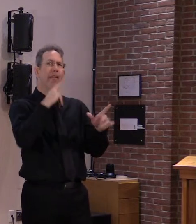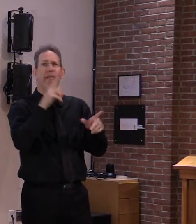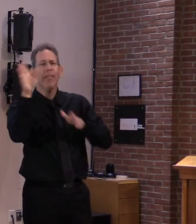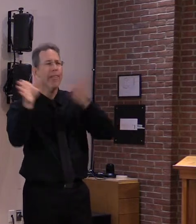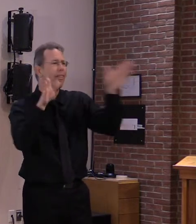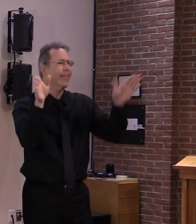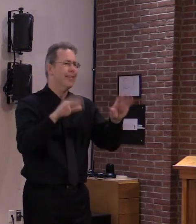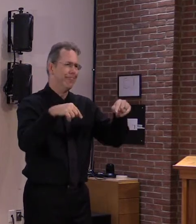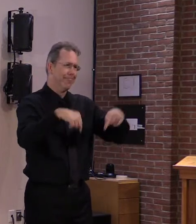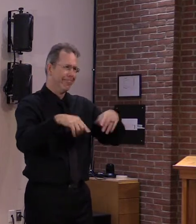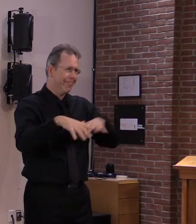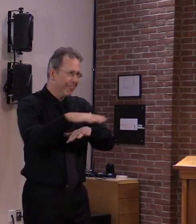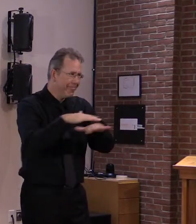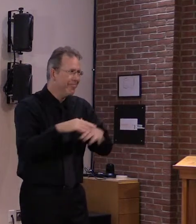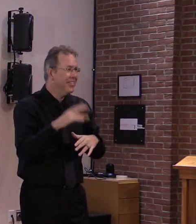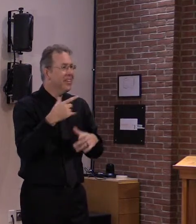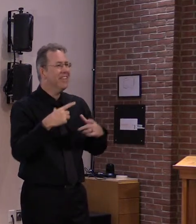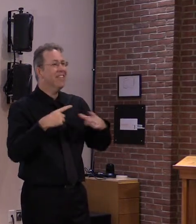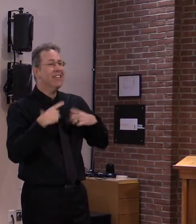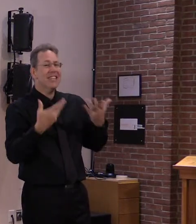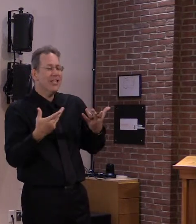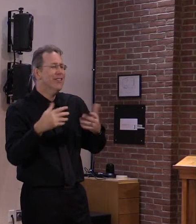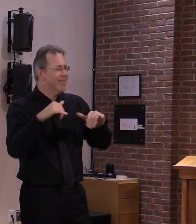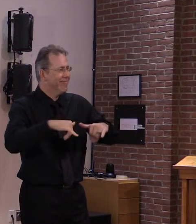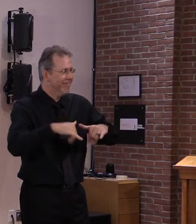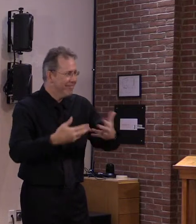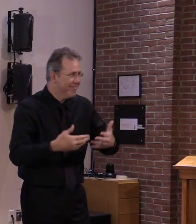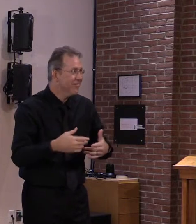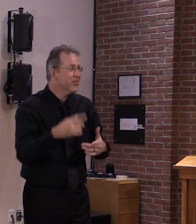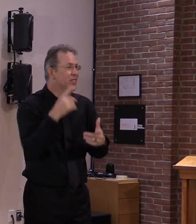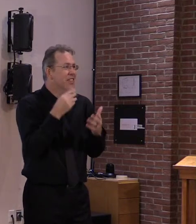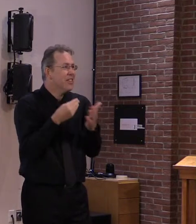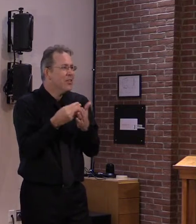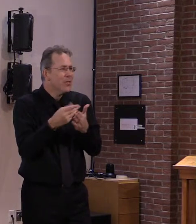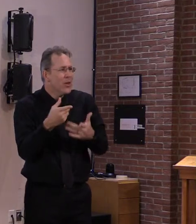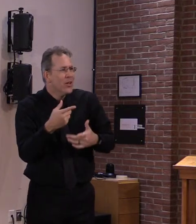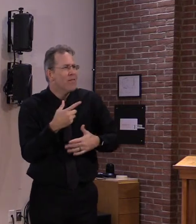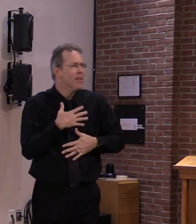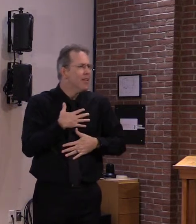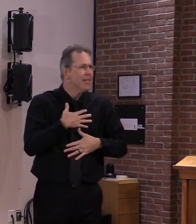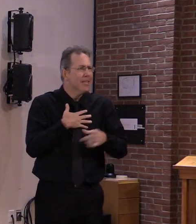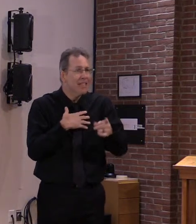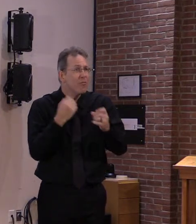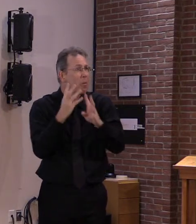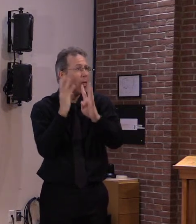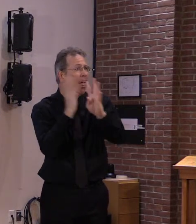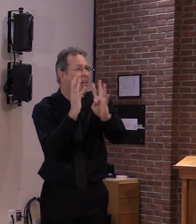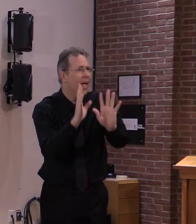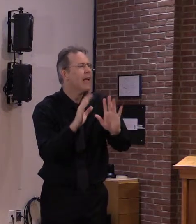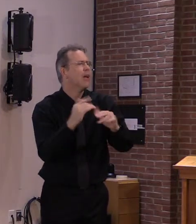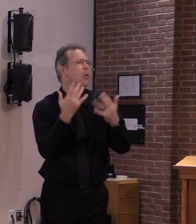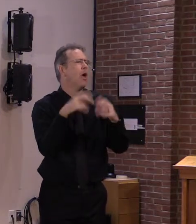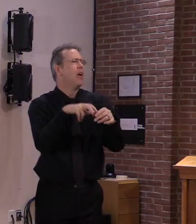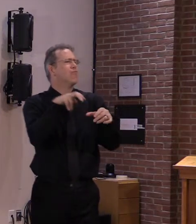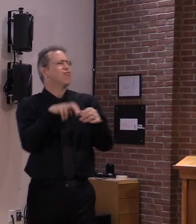the 4,000 case milestone. Unfortunately, 4,005 cases to be